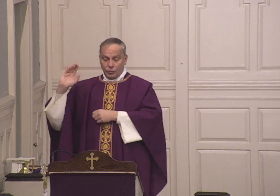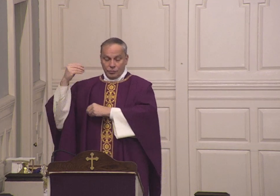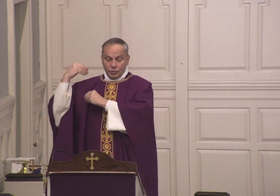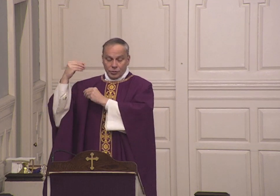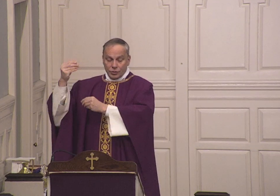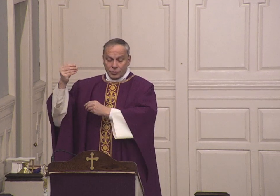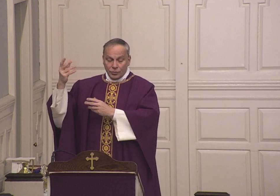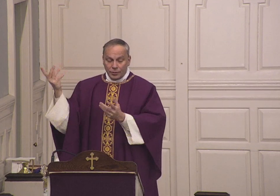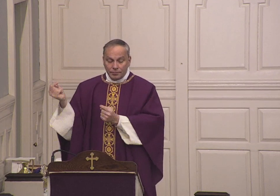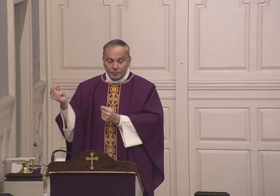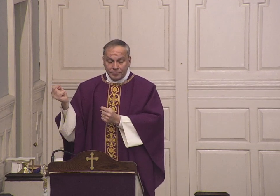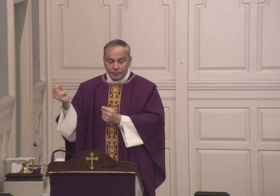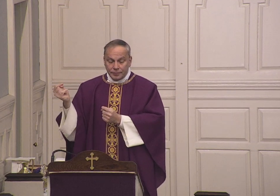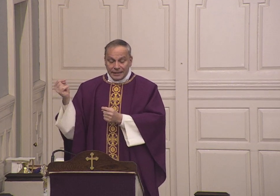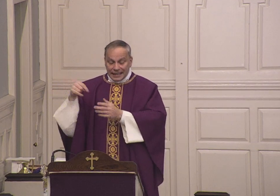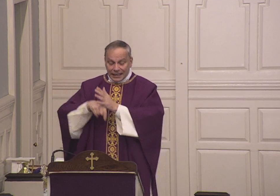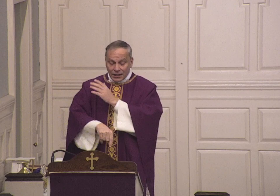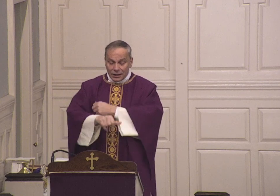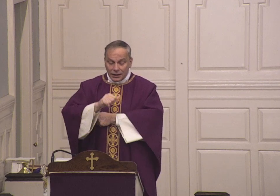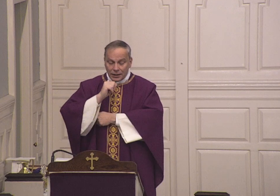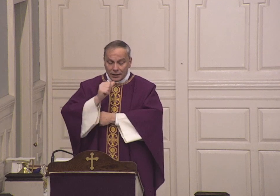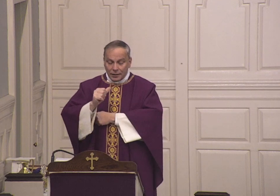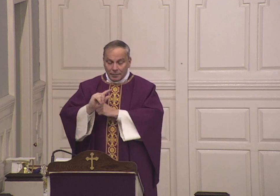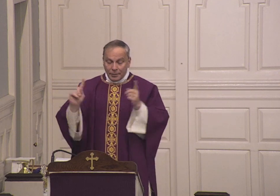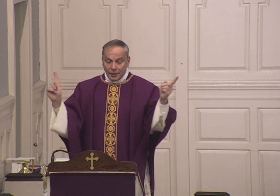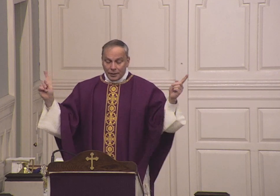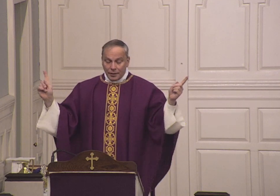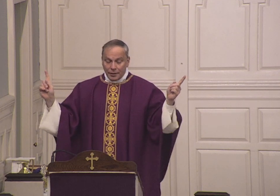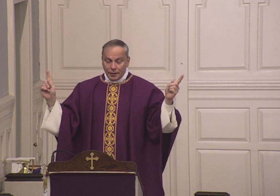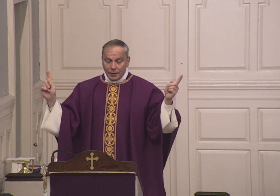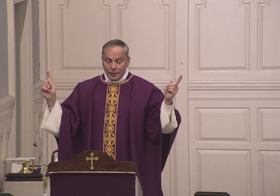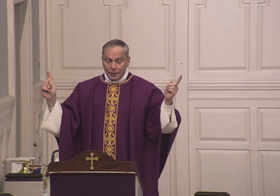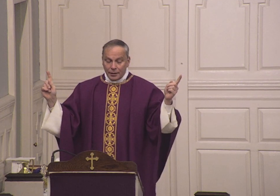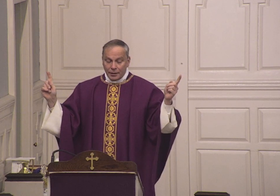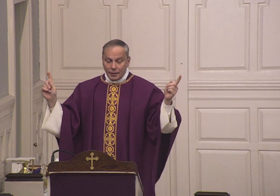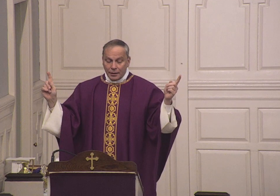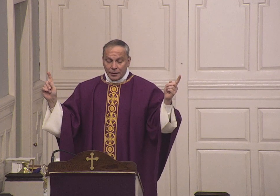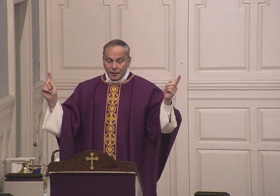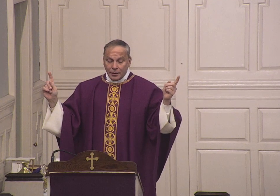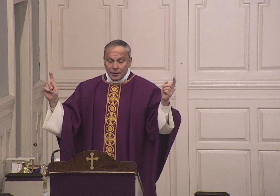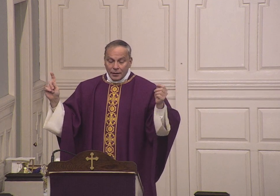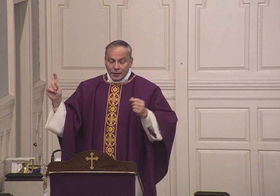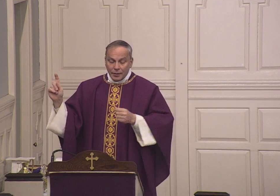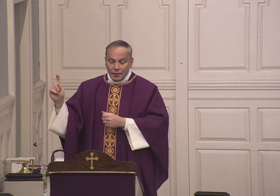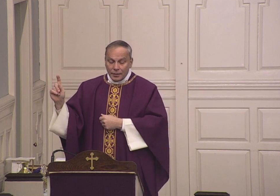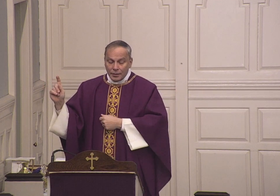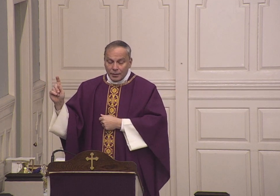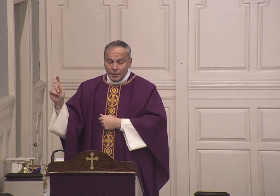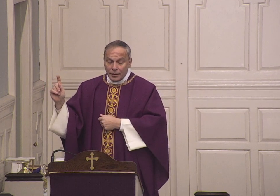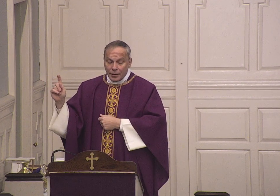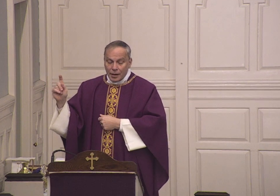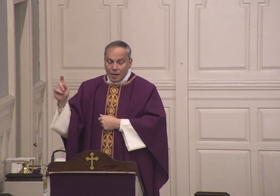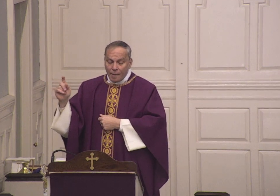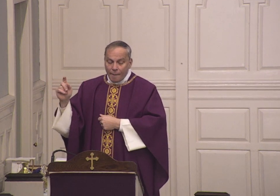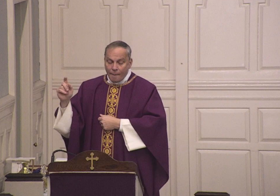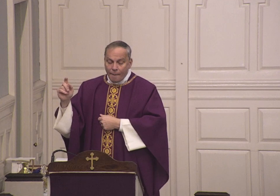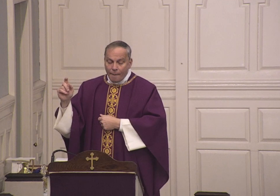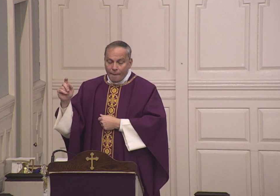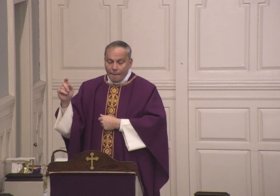You have heard that it was said to your ancestors, you shall not kill.